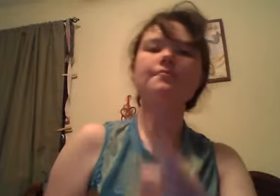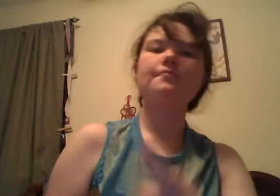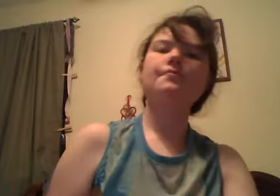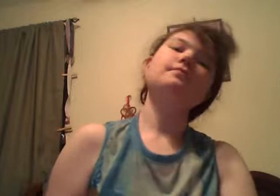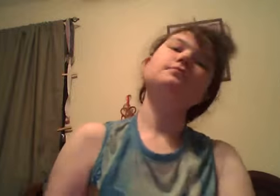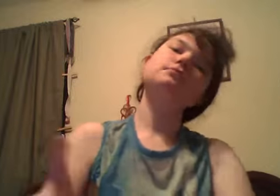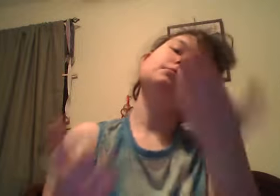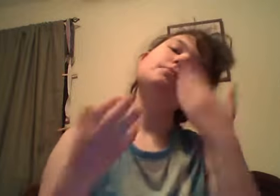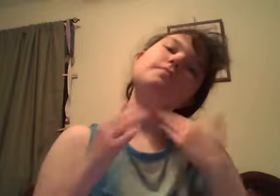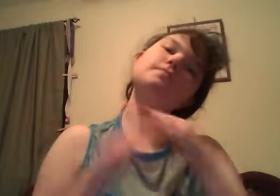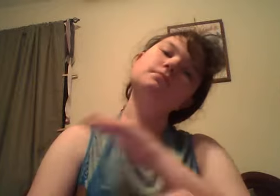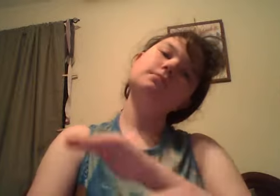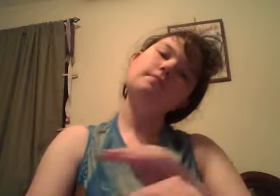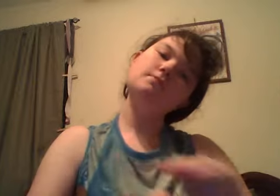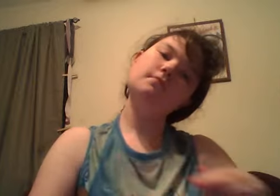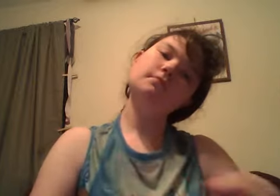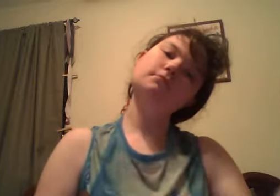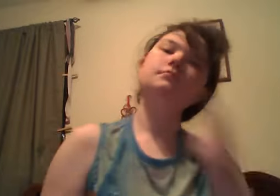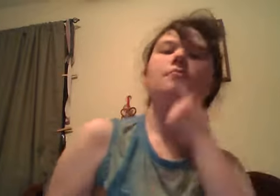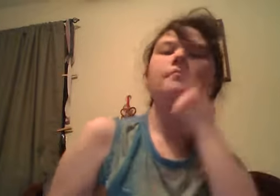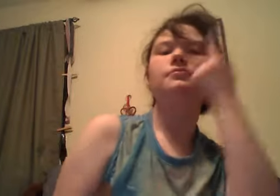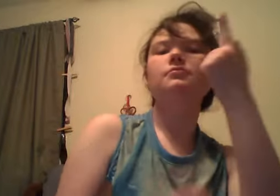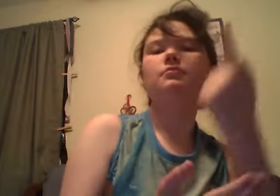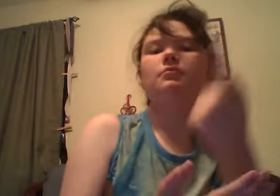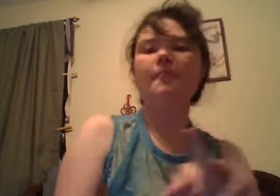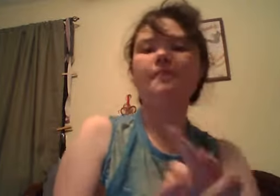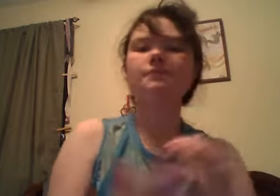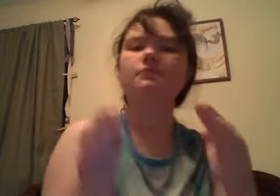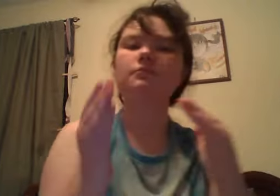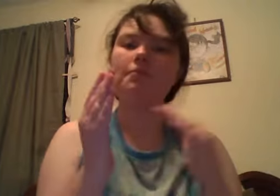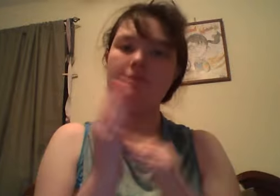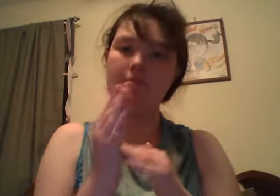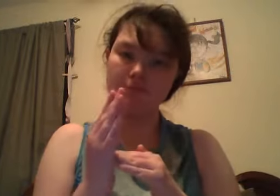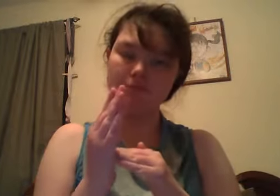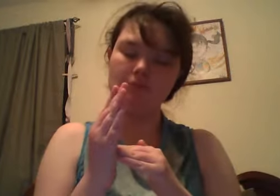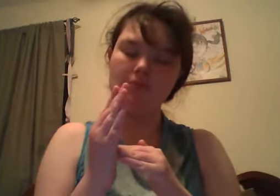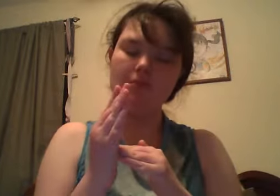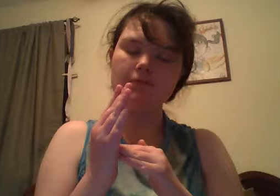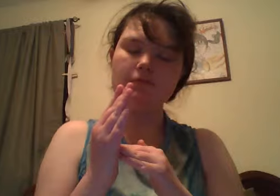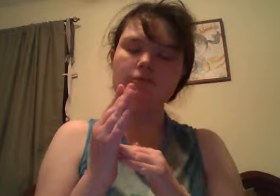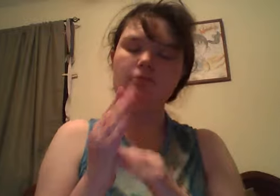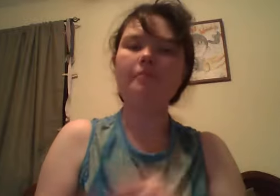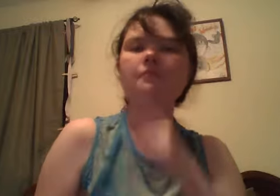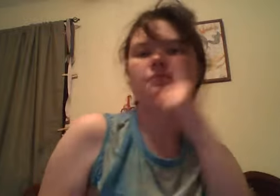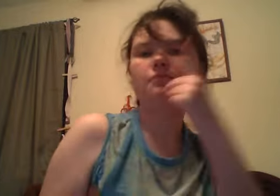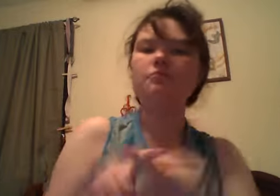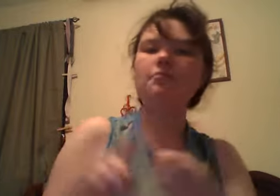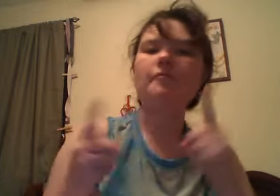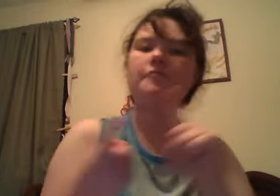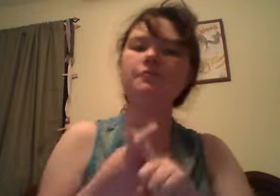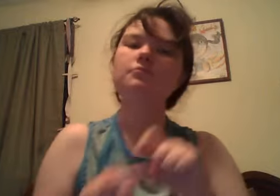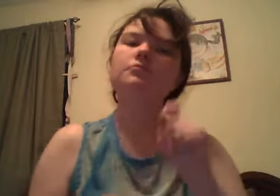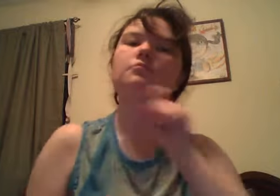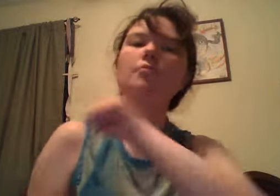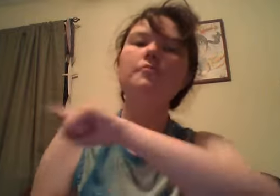down and into the night If it's alright again You're friend A